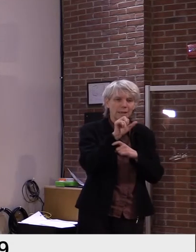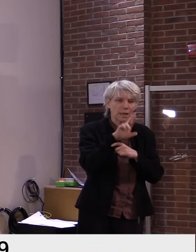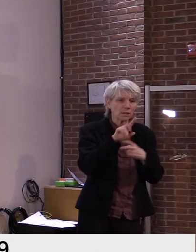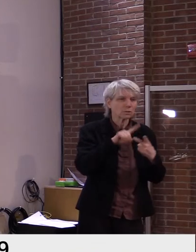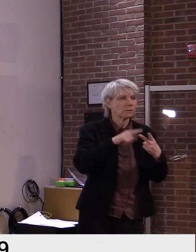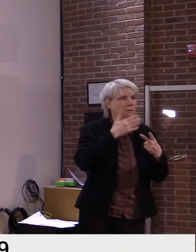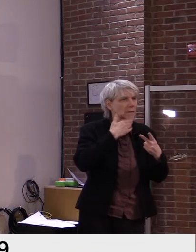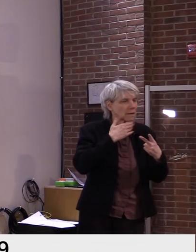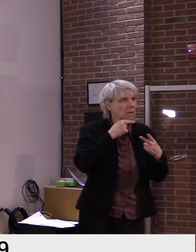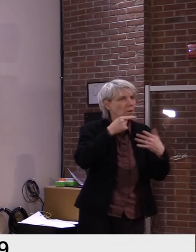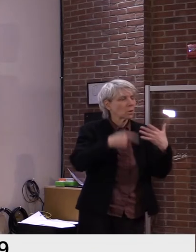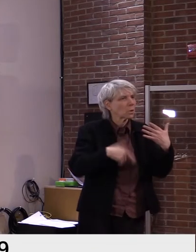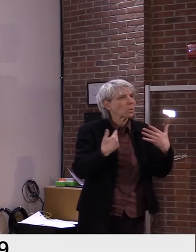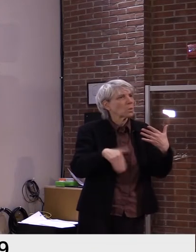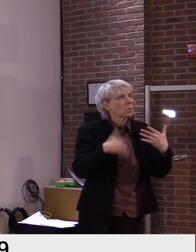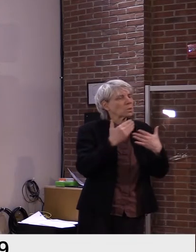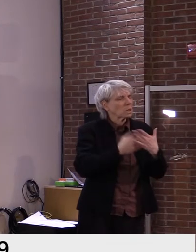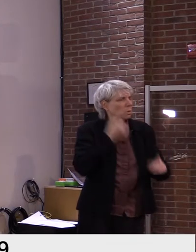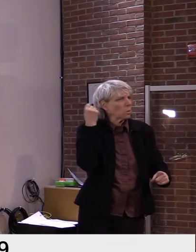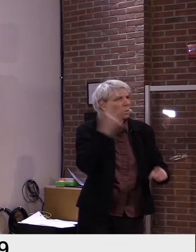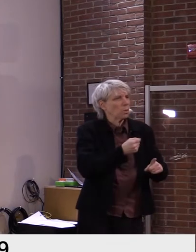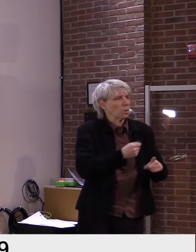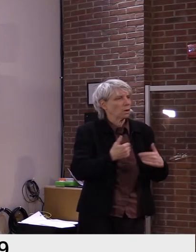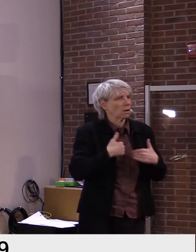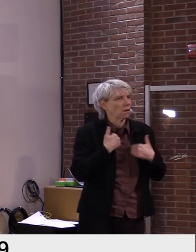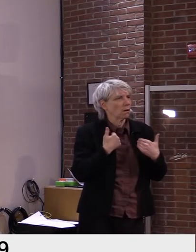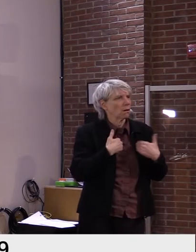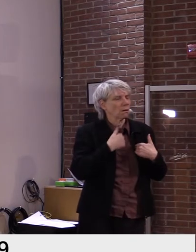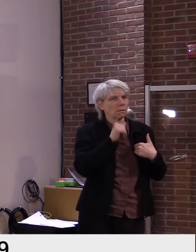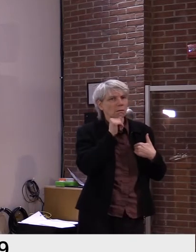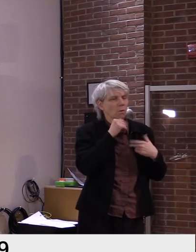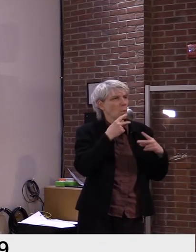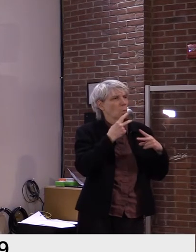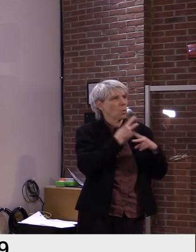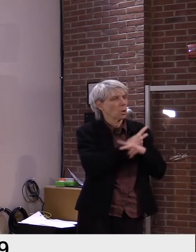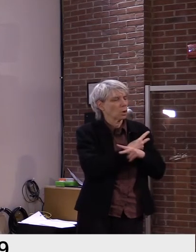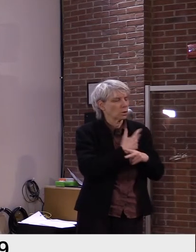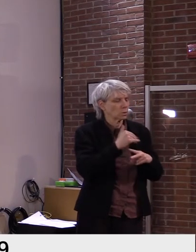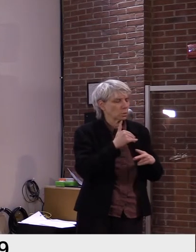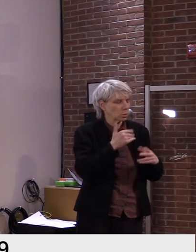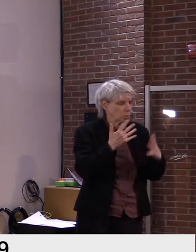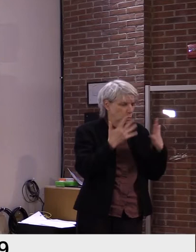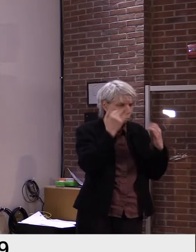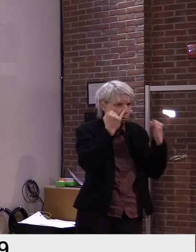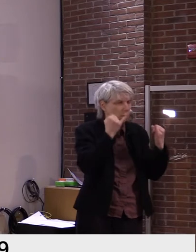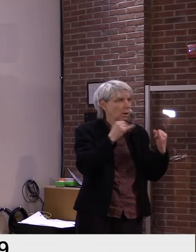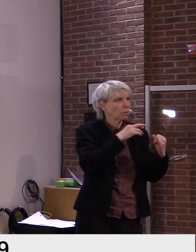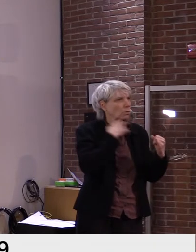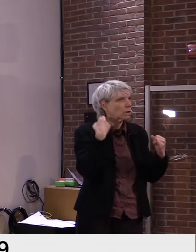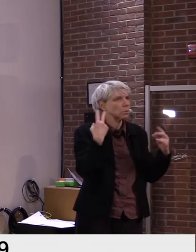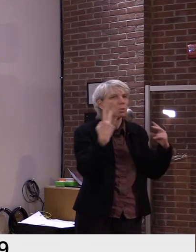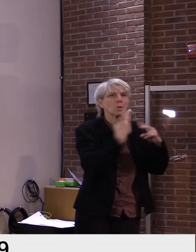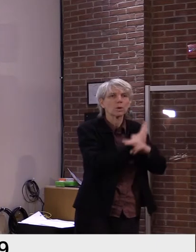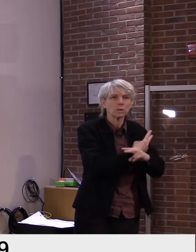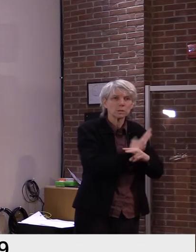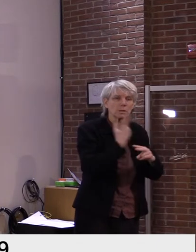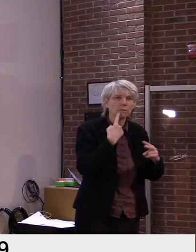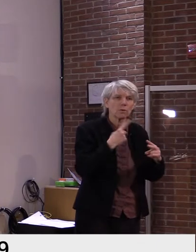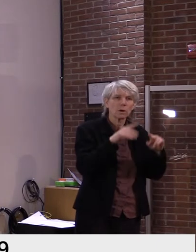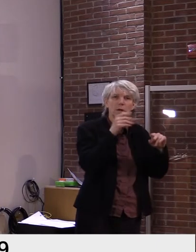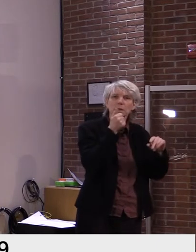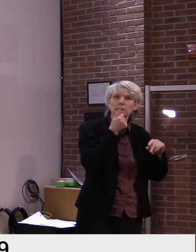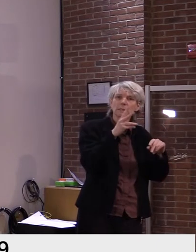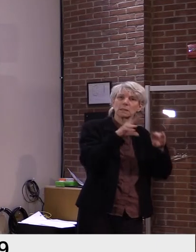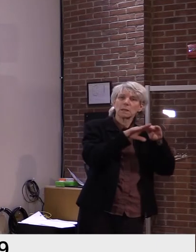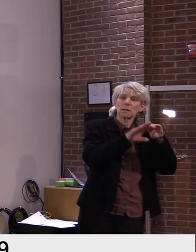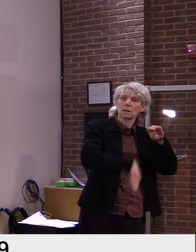younger than older. And I know there's a lot of concern out there from parents, of course, about kids with chronic conditions